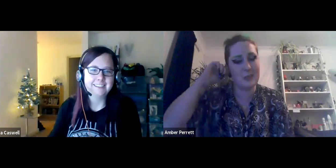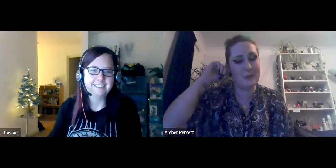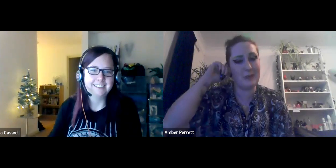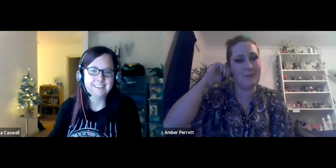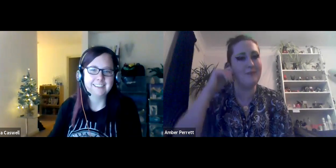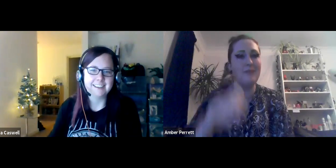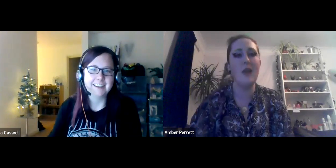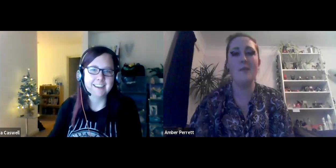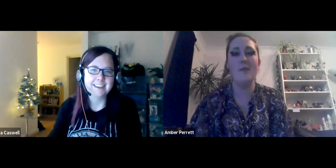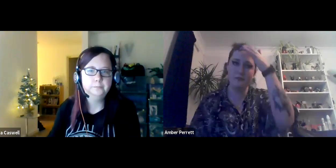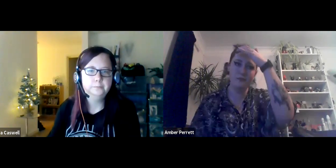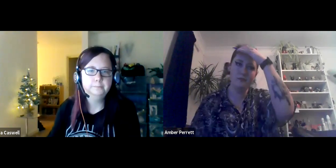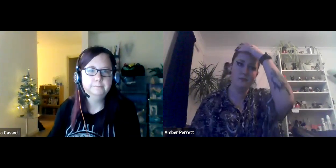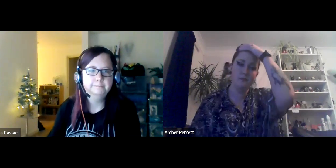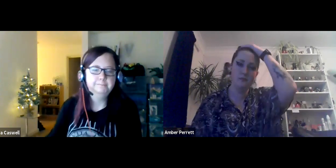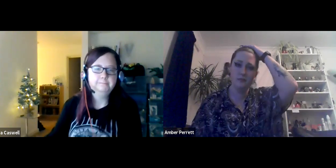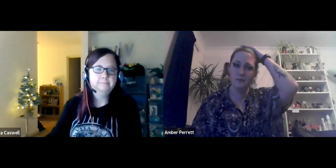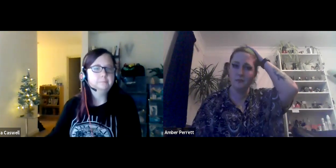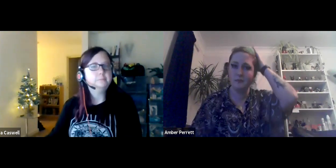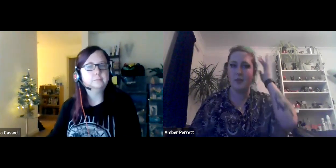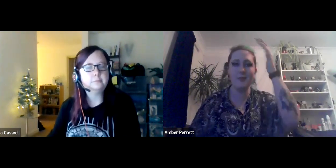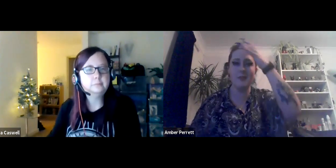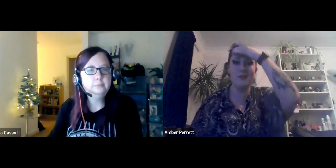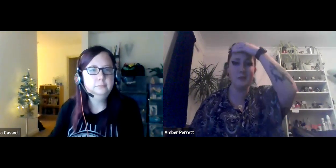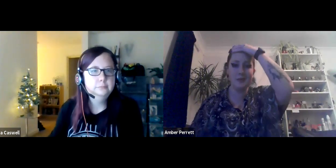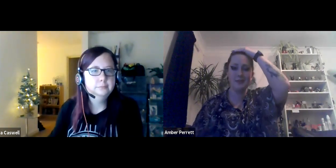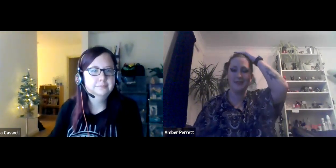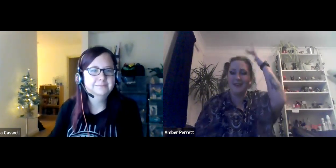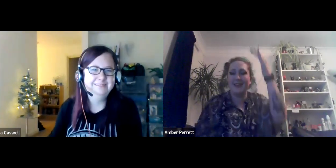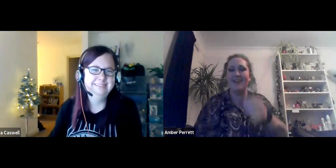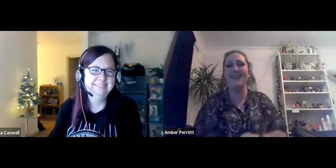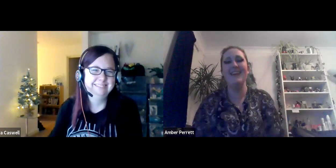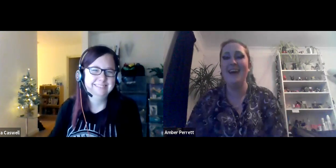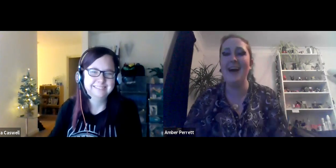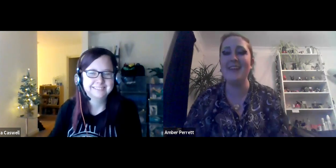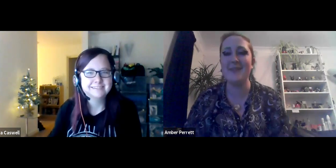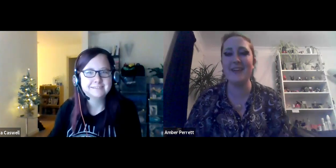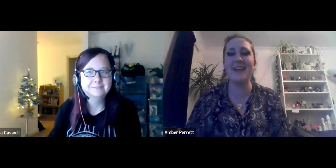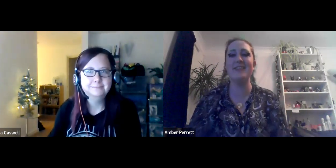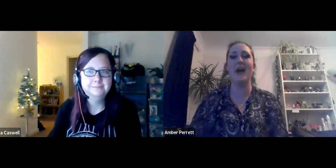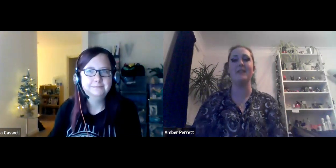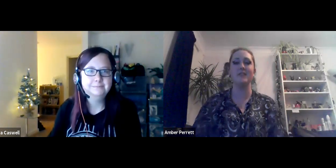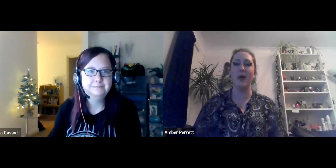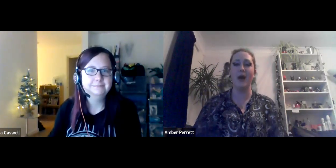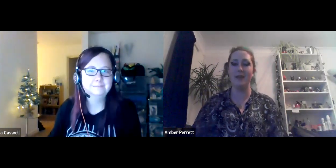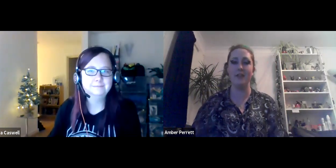stupid. Okay. I'm not too stupid. All right, so we're going to take it in turns. So I'm going to